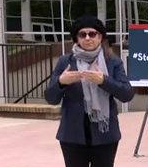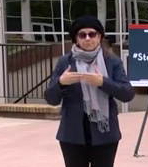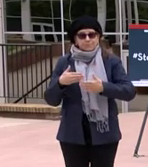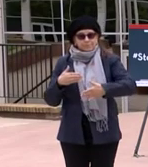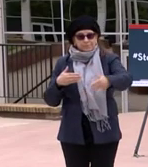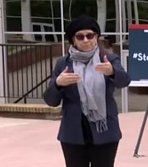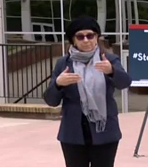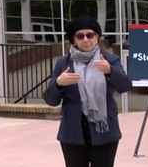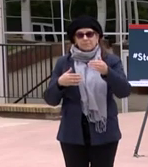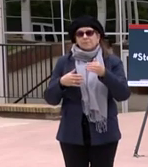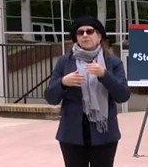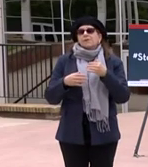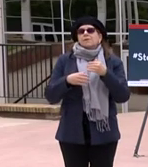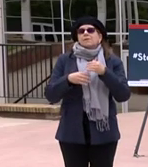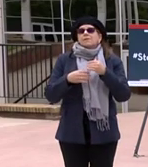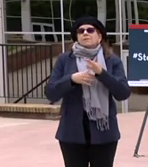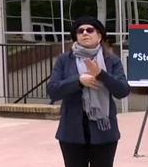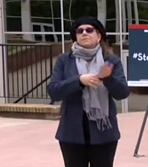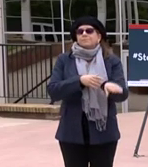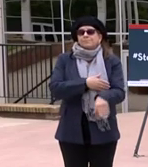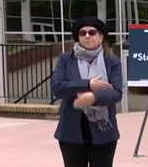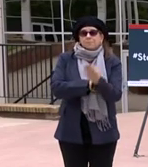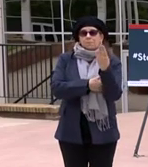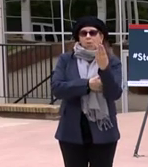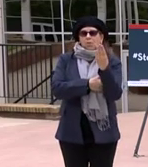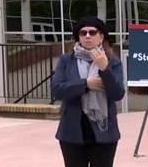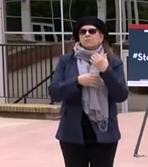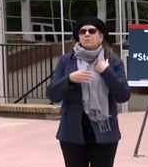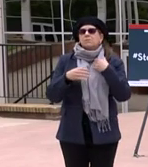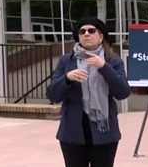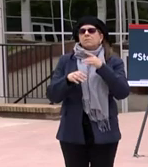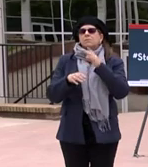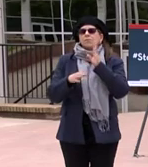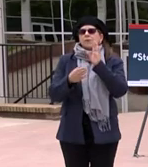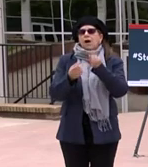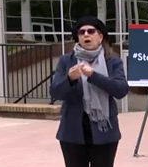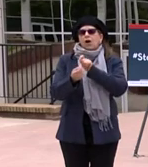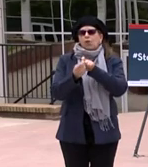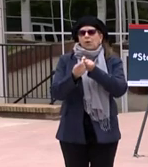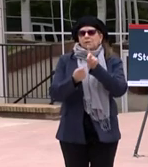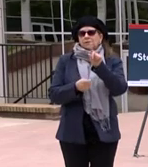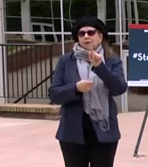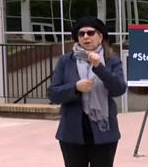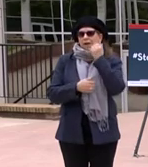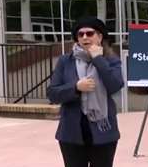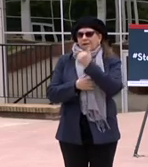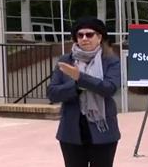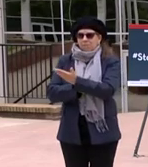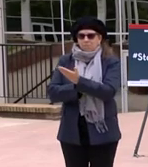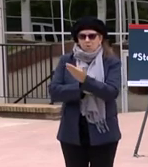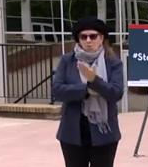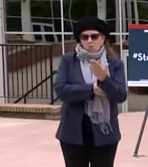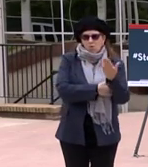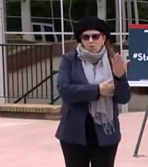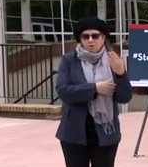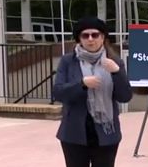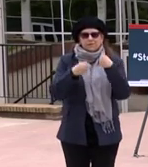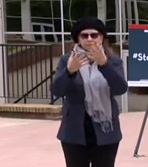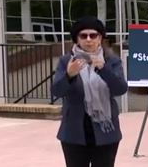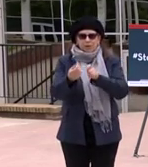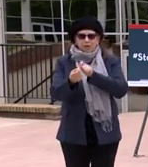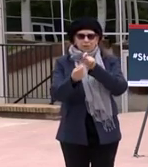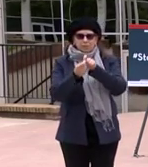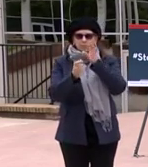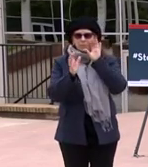in the morning so that we can provide a more complete picture of the previous day. The data that comes out